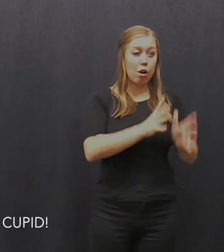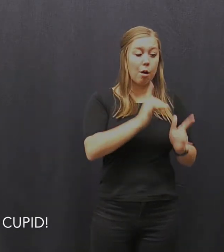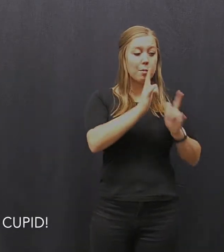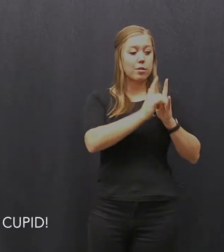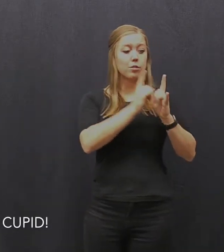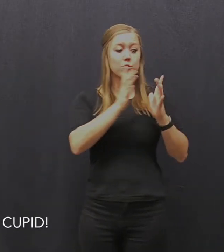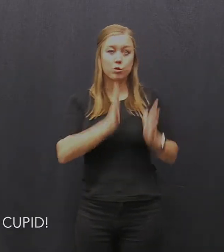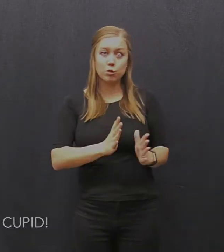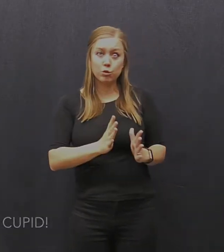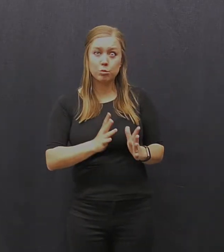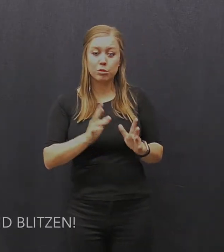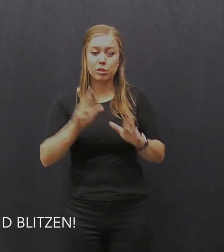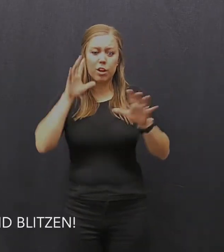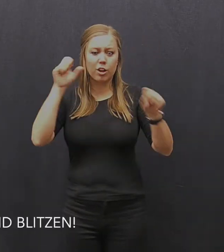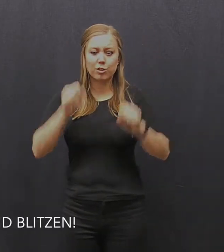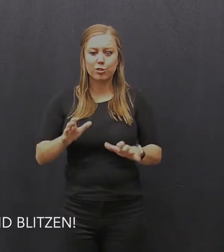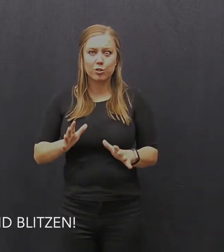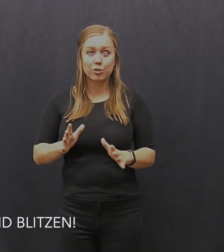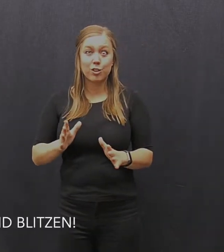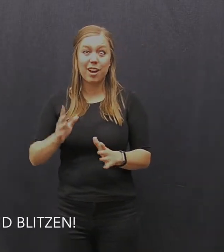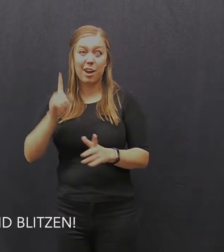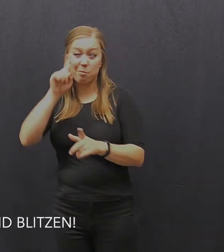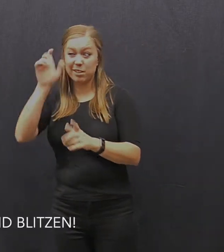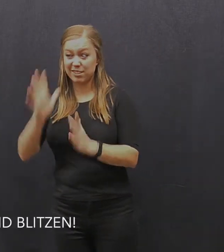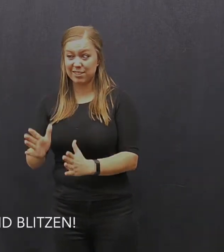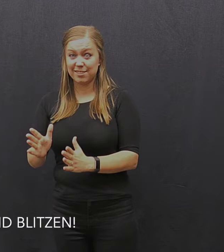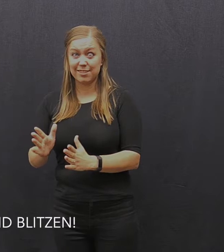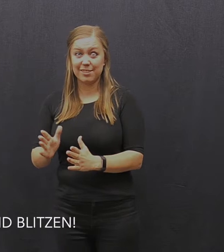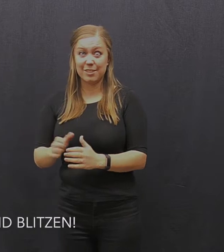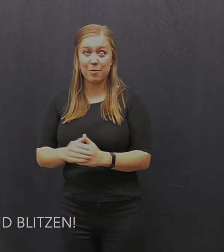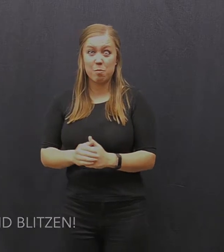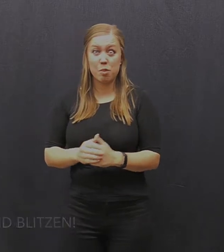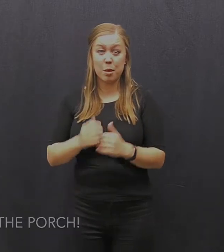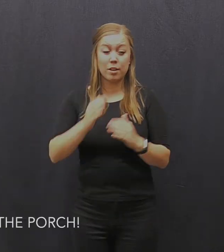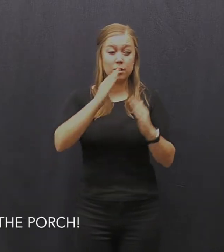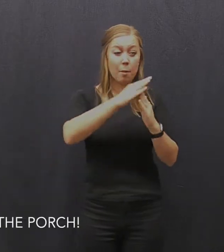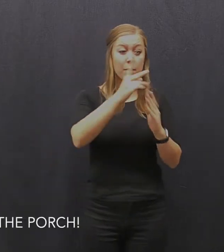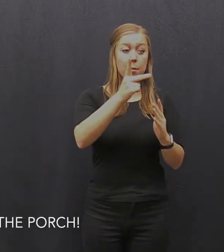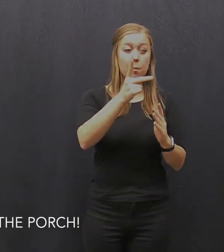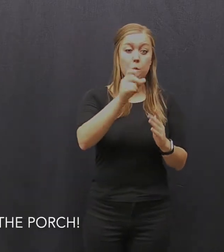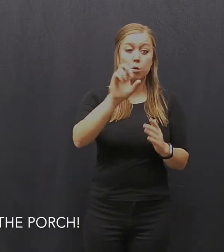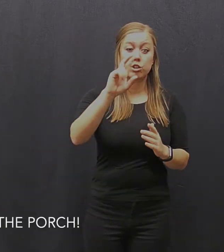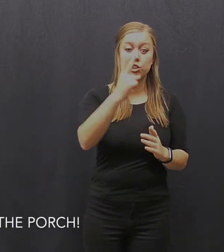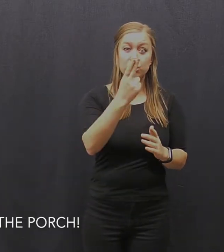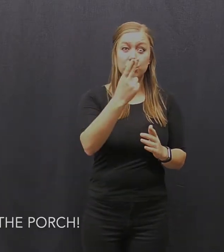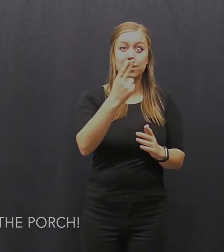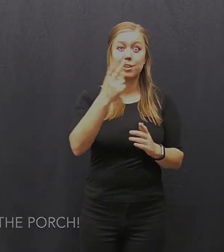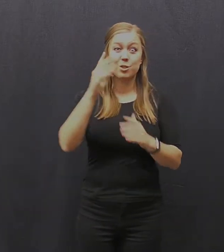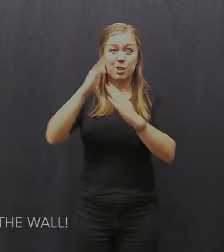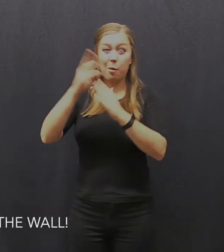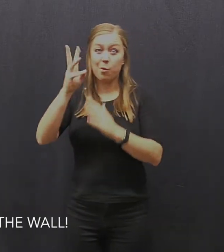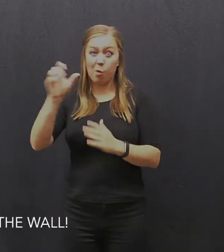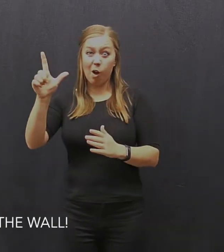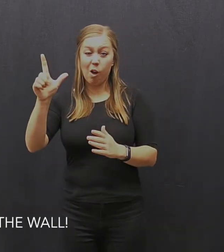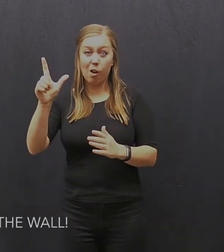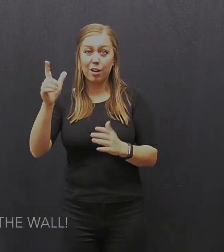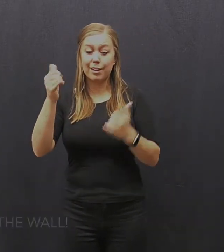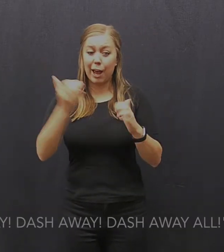on Comet, on Cupid, on Donder and Blitzen, to the top of the porch, to the top of the wall, now dash